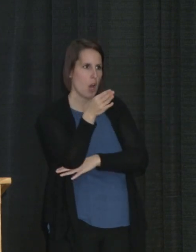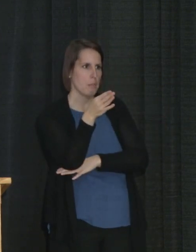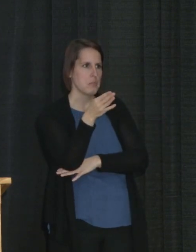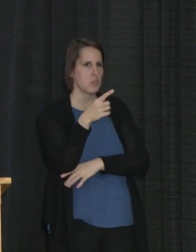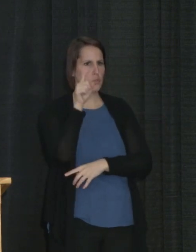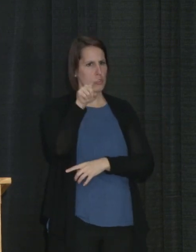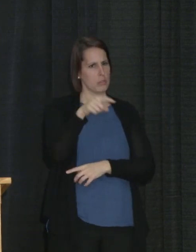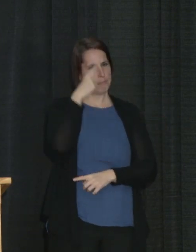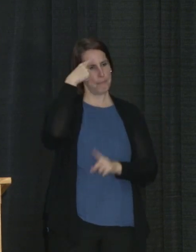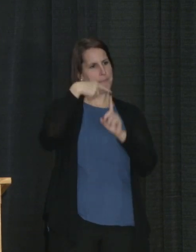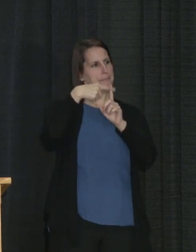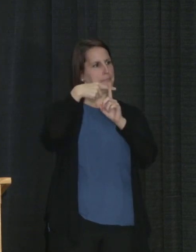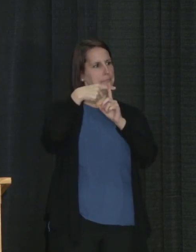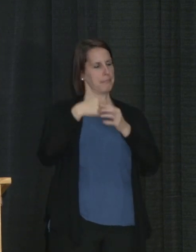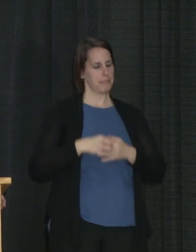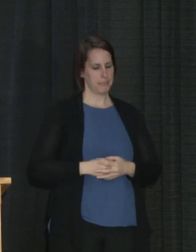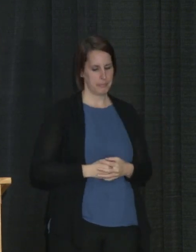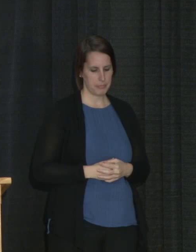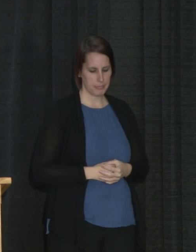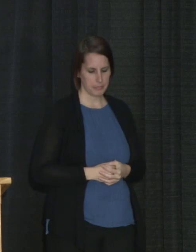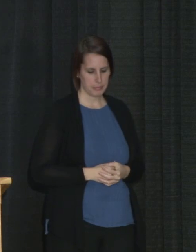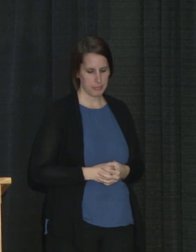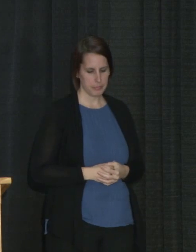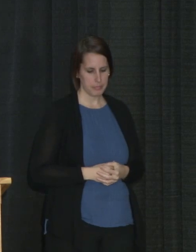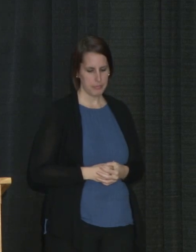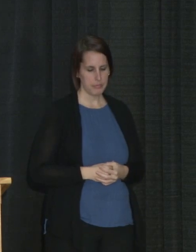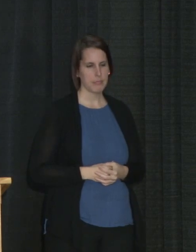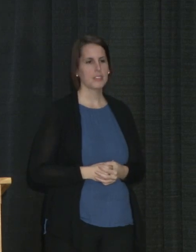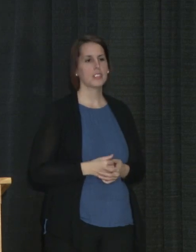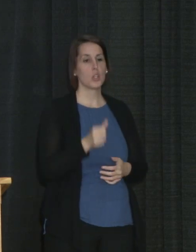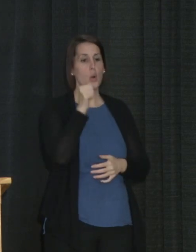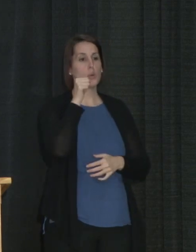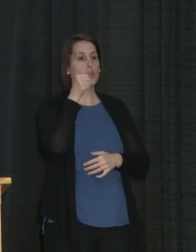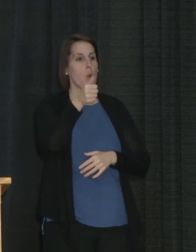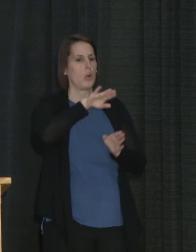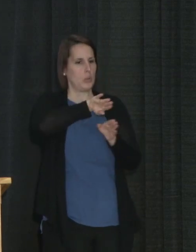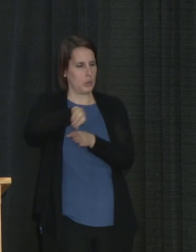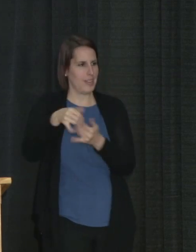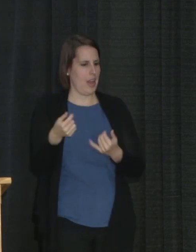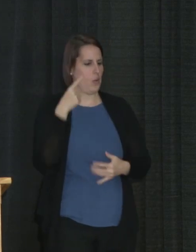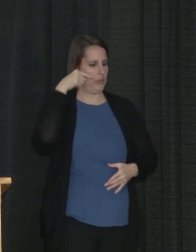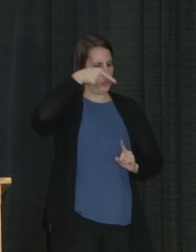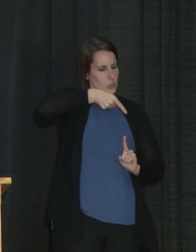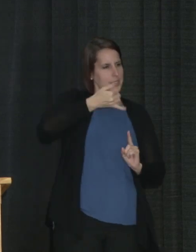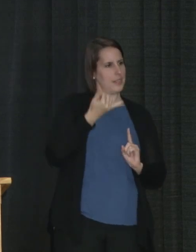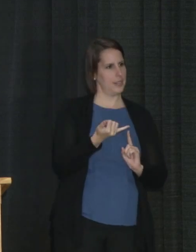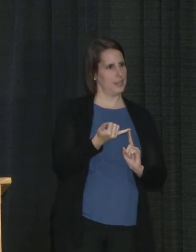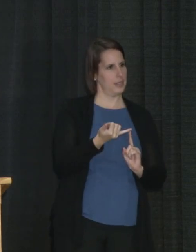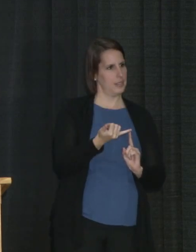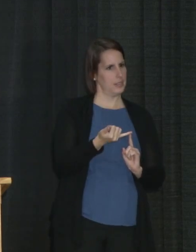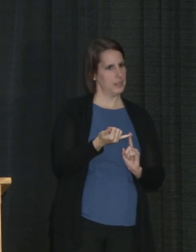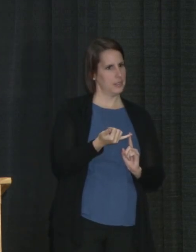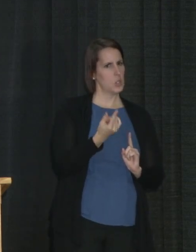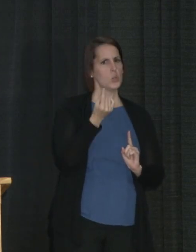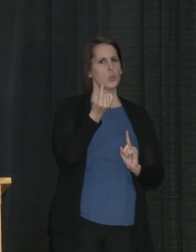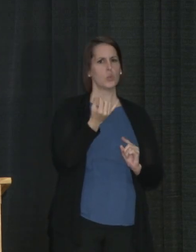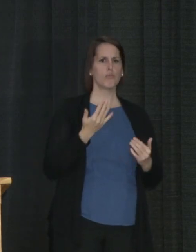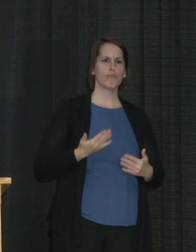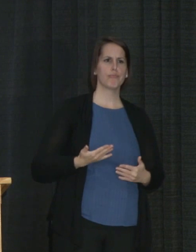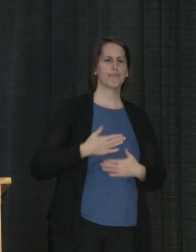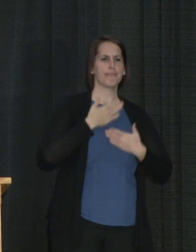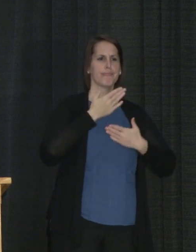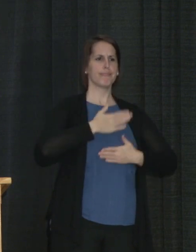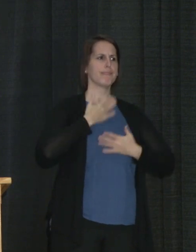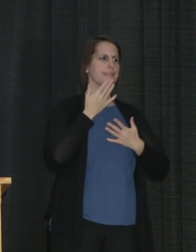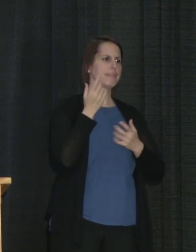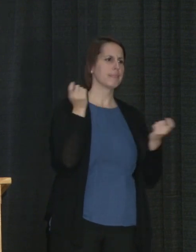today, this is really a time to celebrate, to share this moment with your classmates,